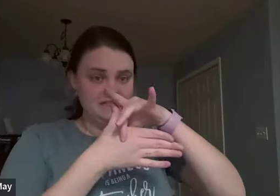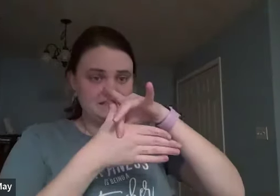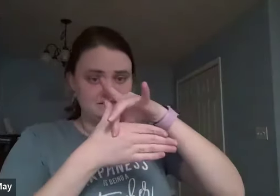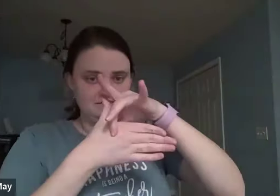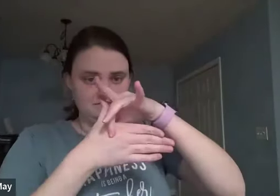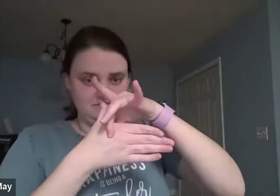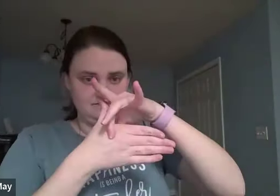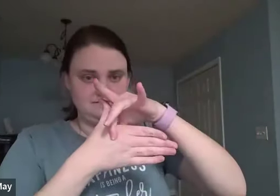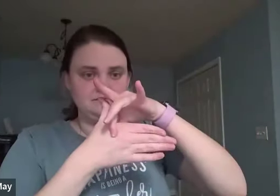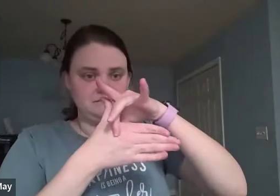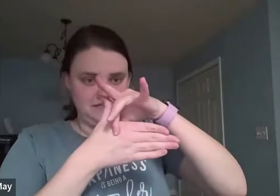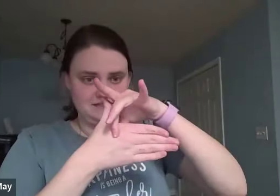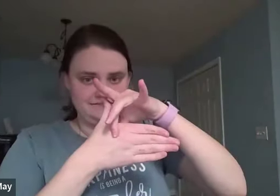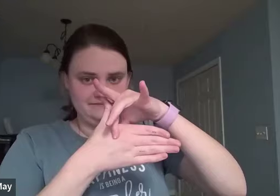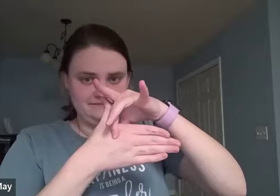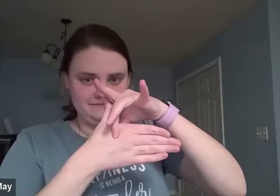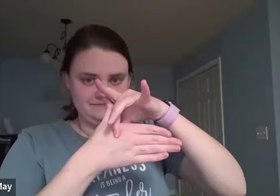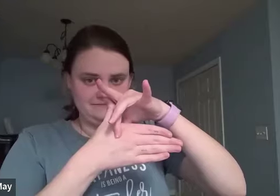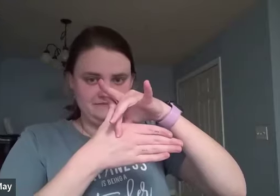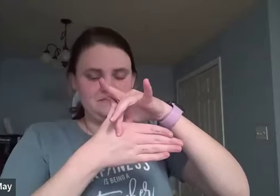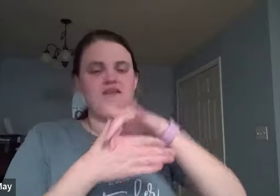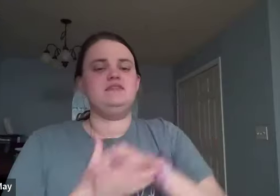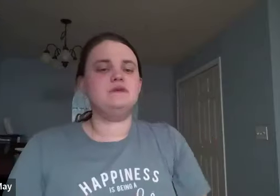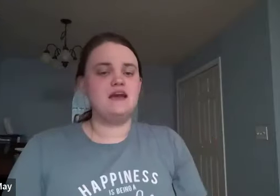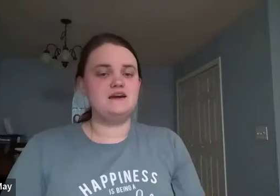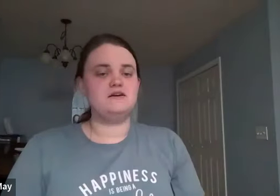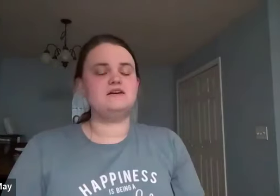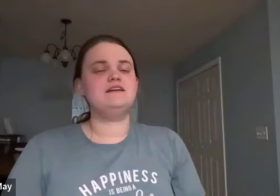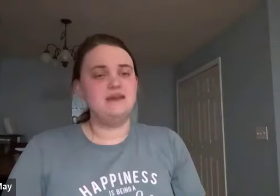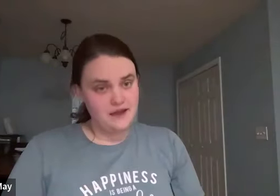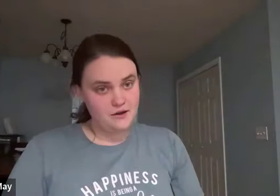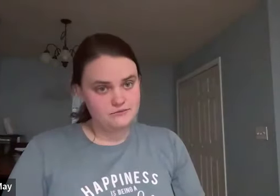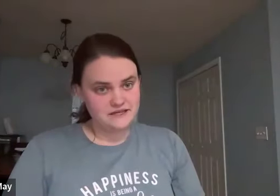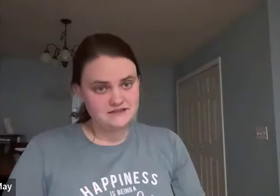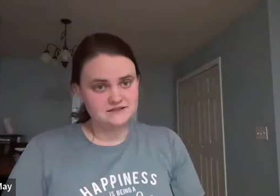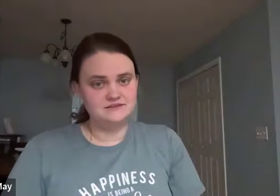Meat. Meat. Then we had our cow meat.